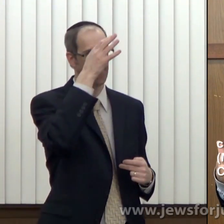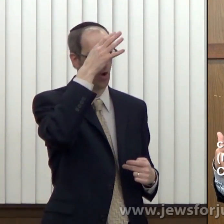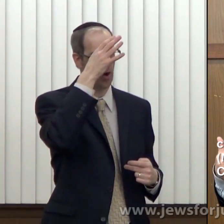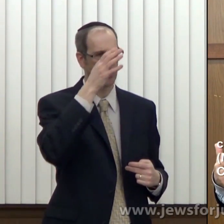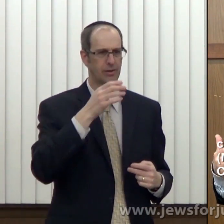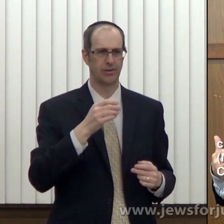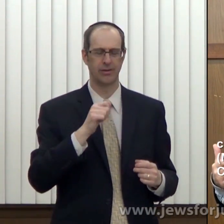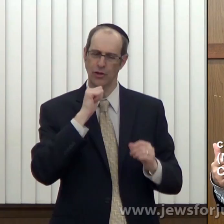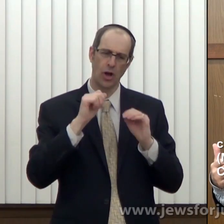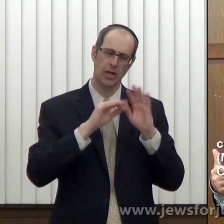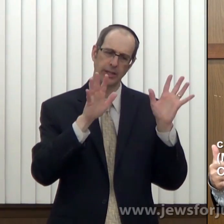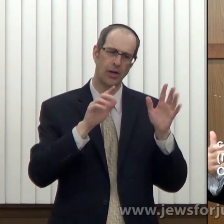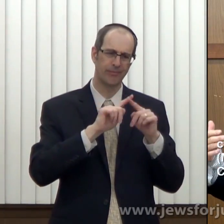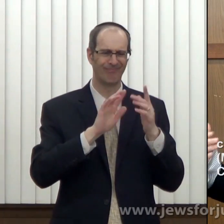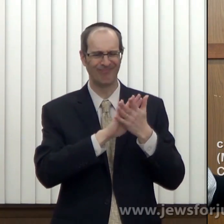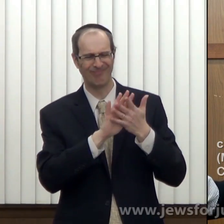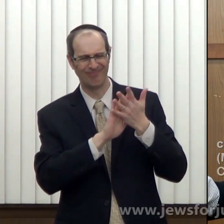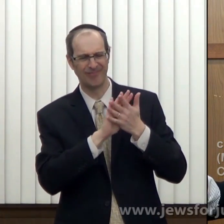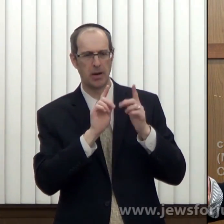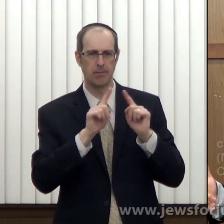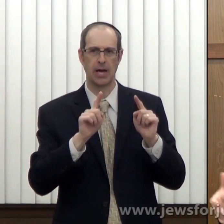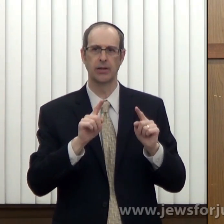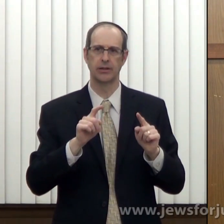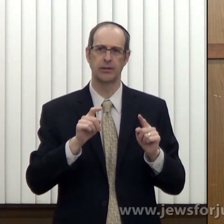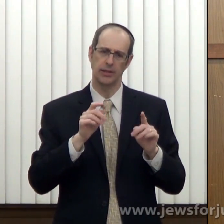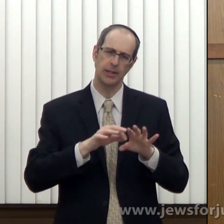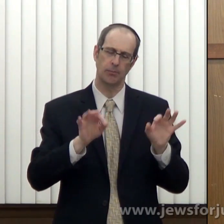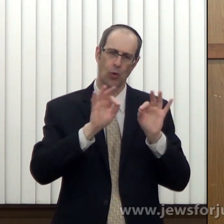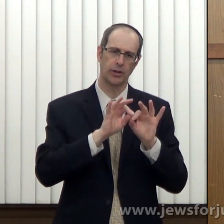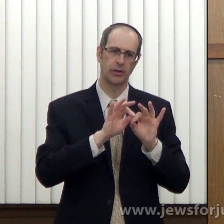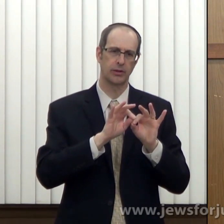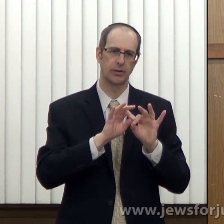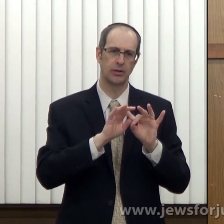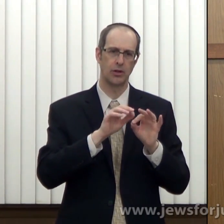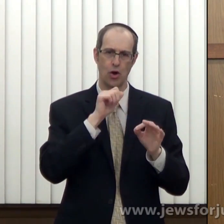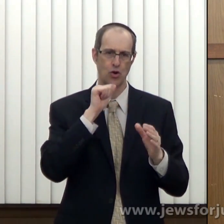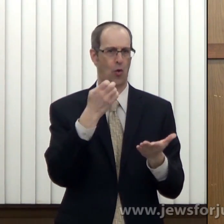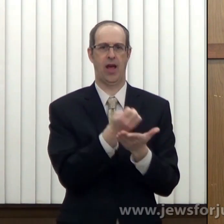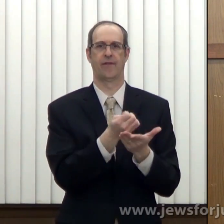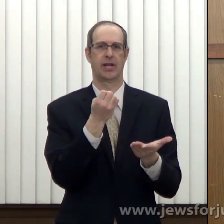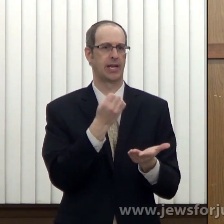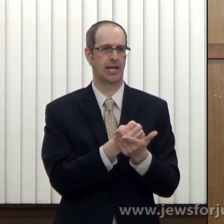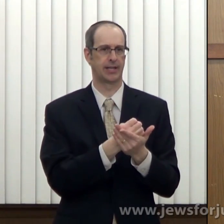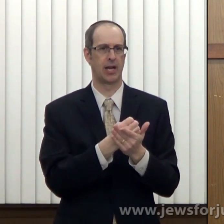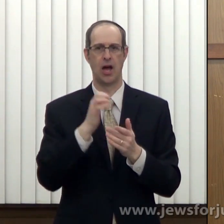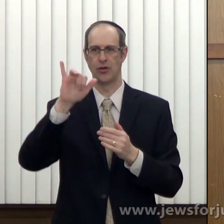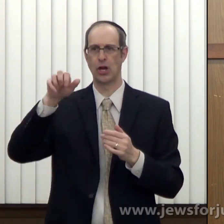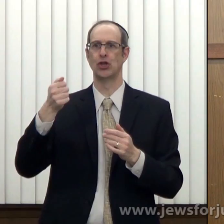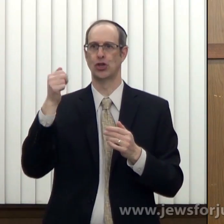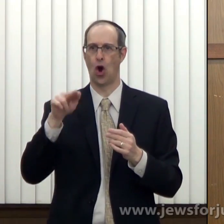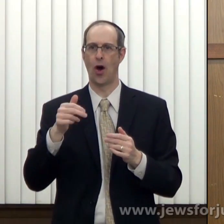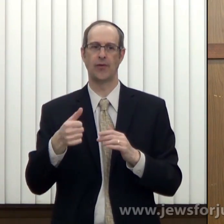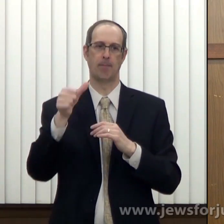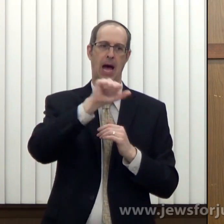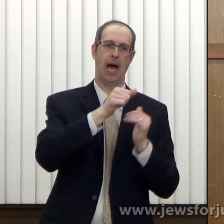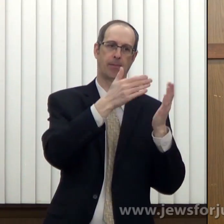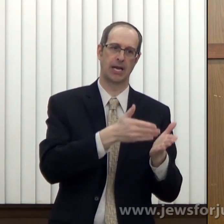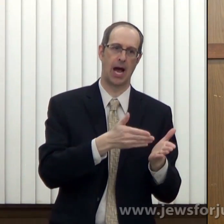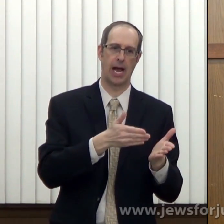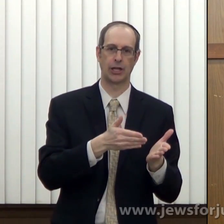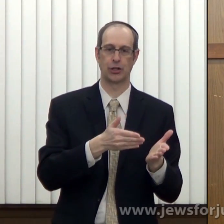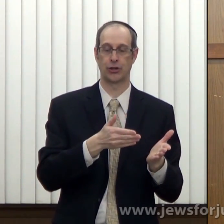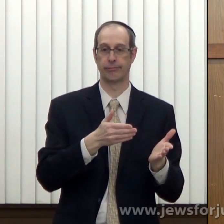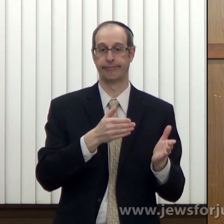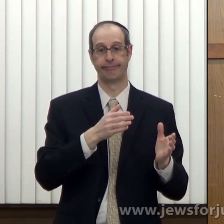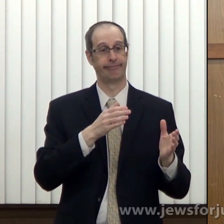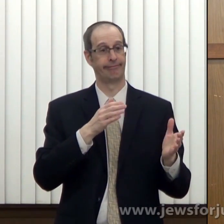it seems to be something significant. And there's no evidence that John the Baptizer accomplished that in